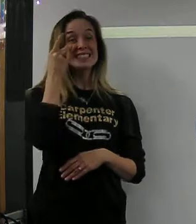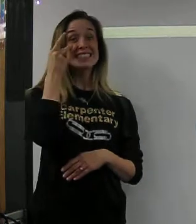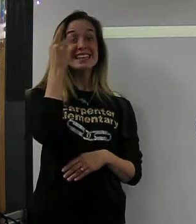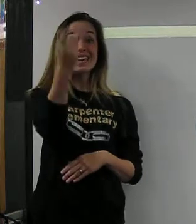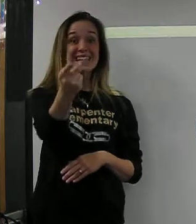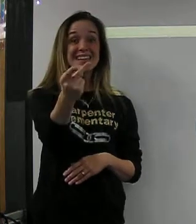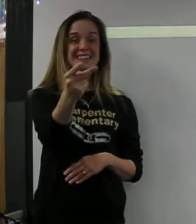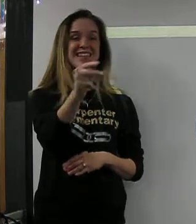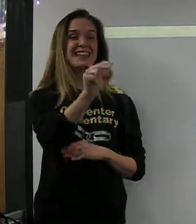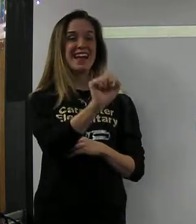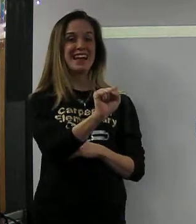See.